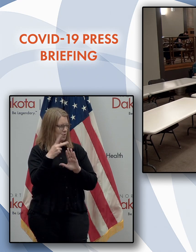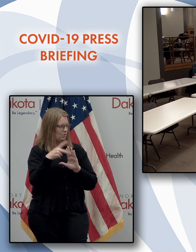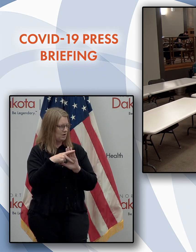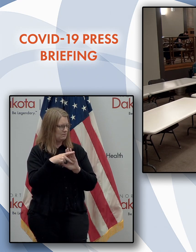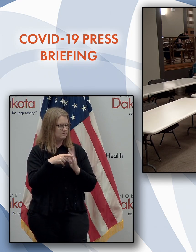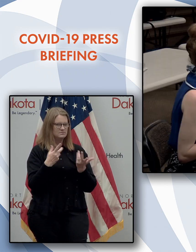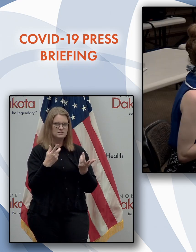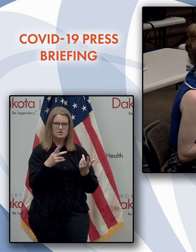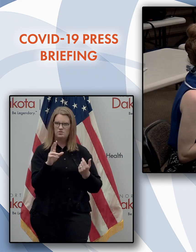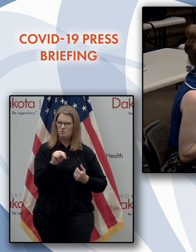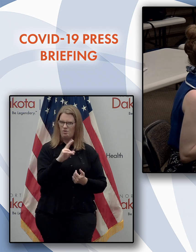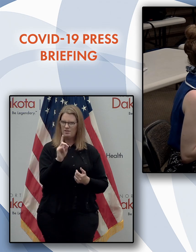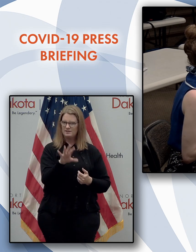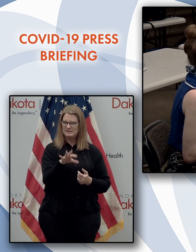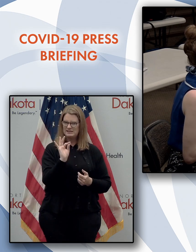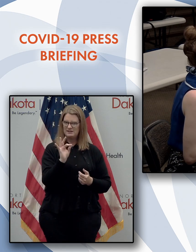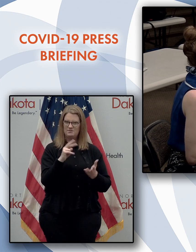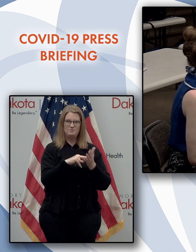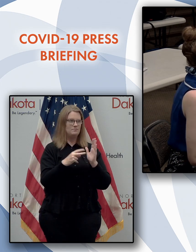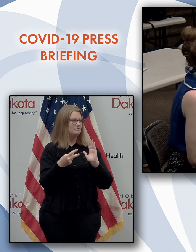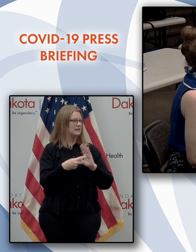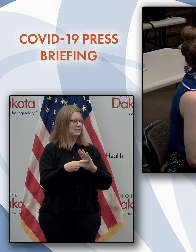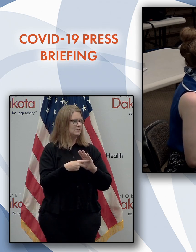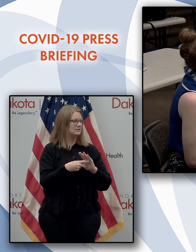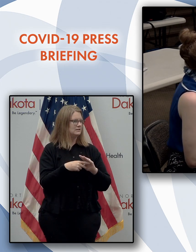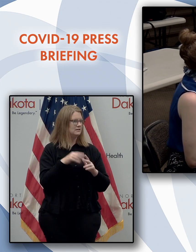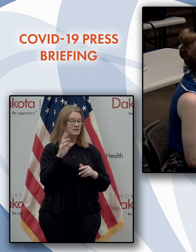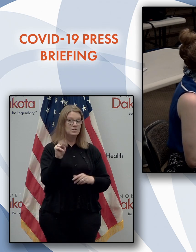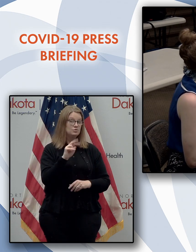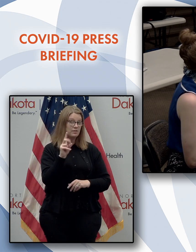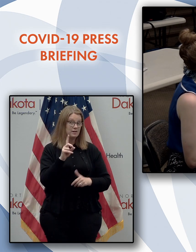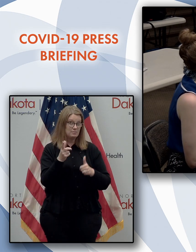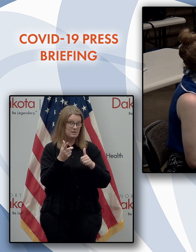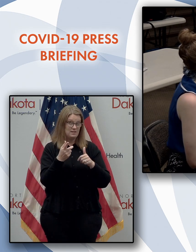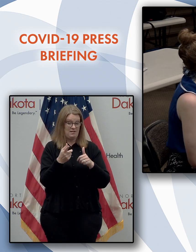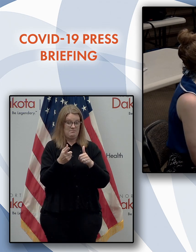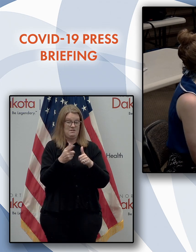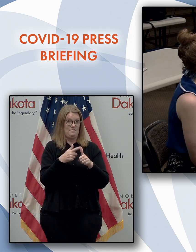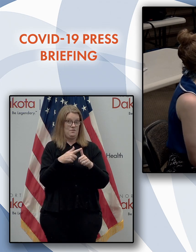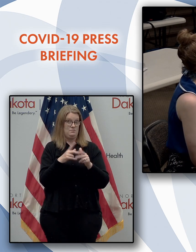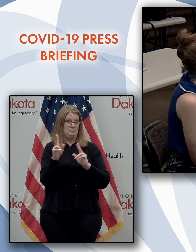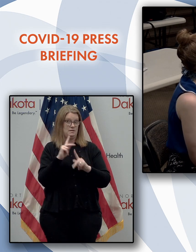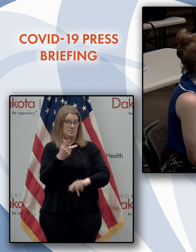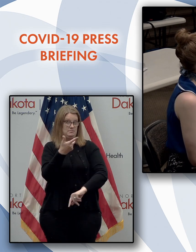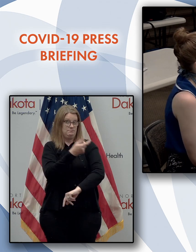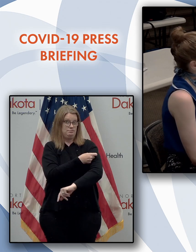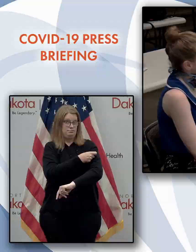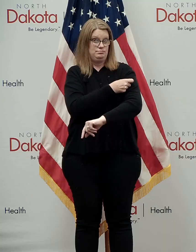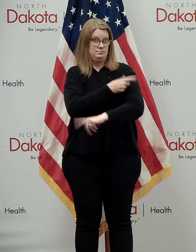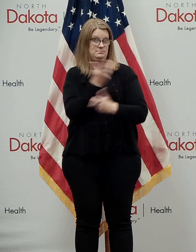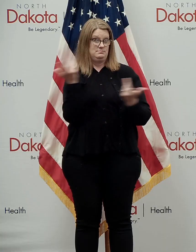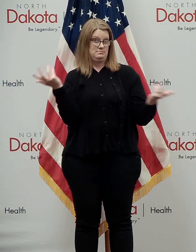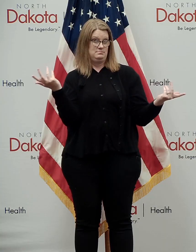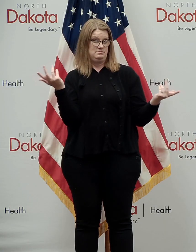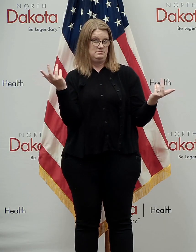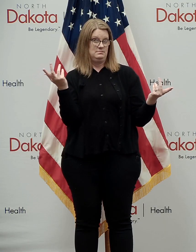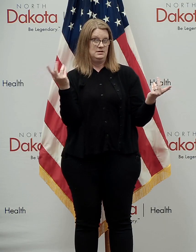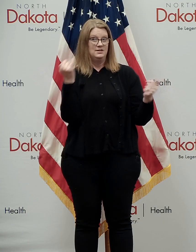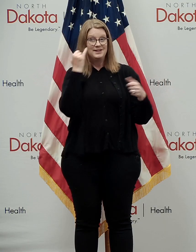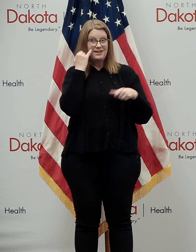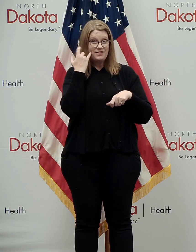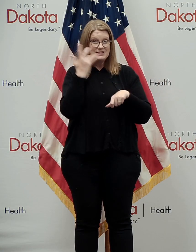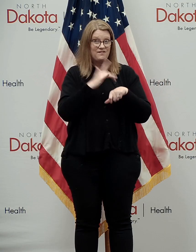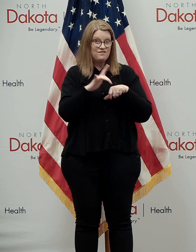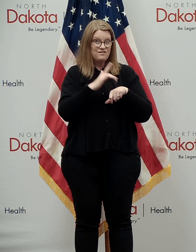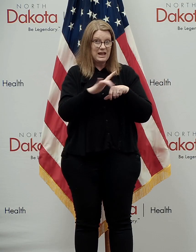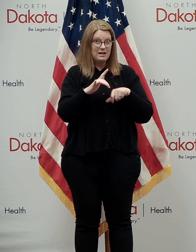that any sort of indication that North Dakotans might be among the first to get a vaccine when it becomes available? I'm going to venture